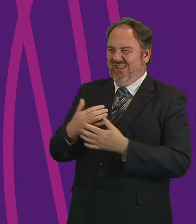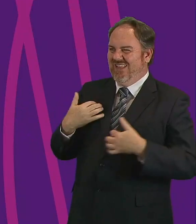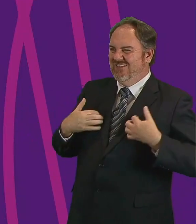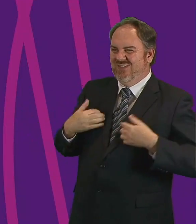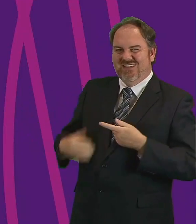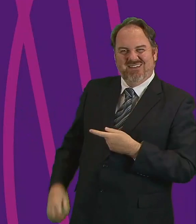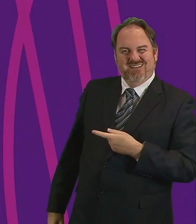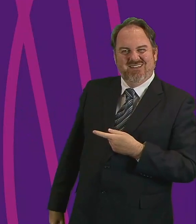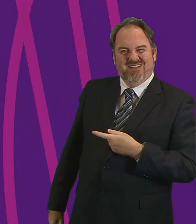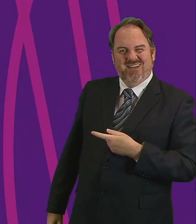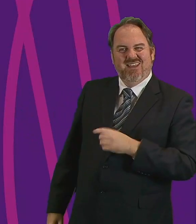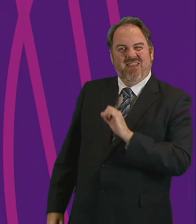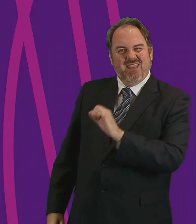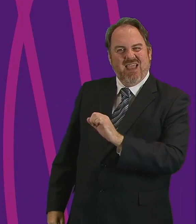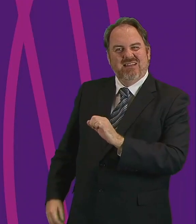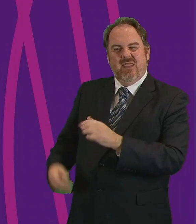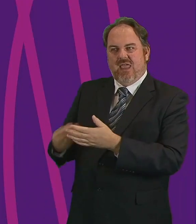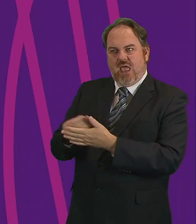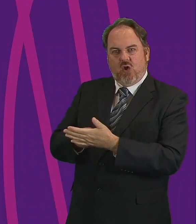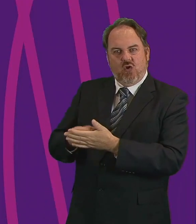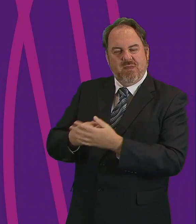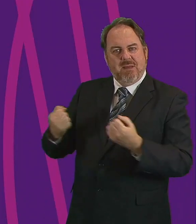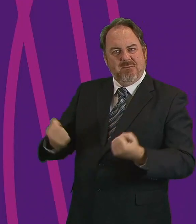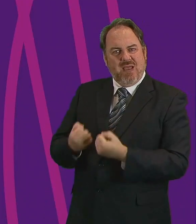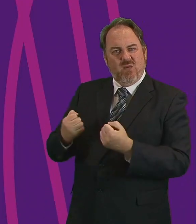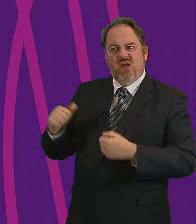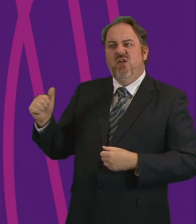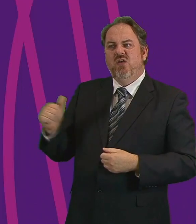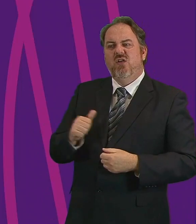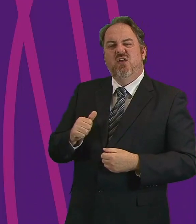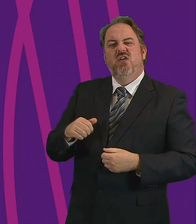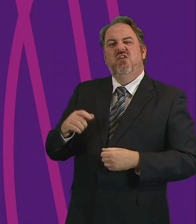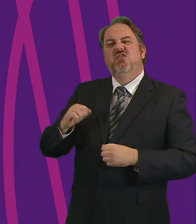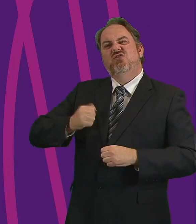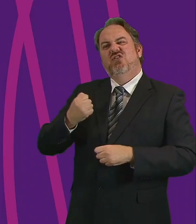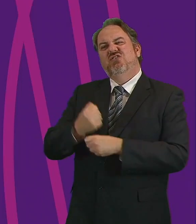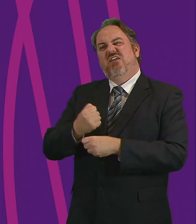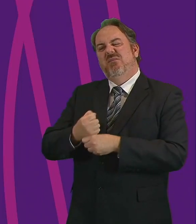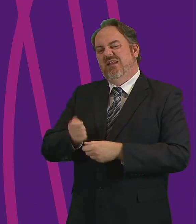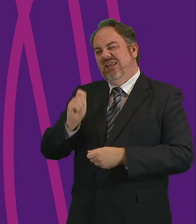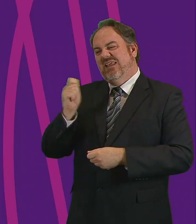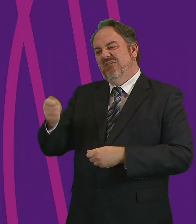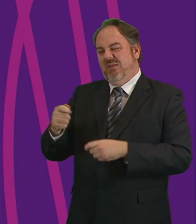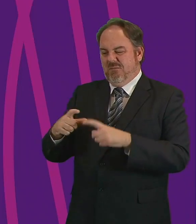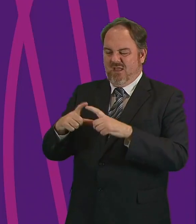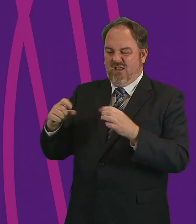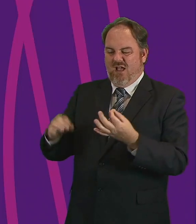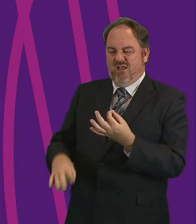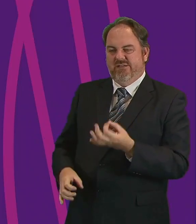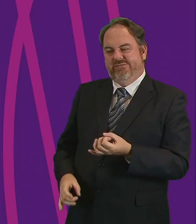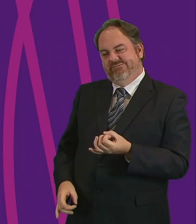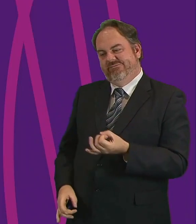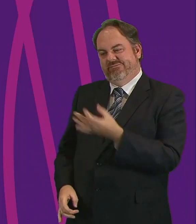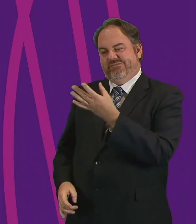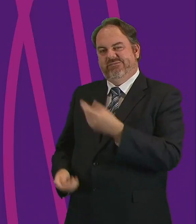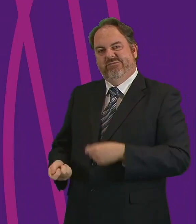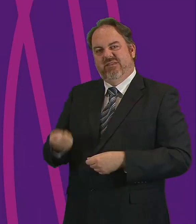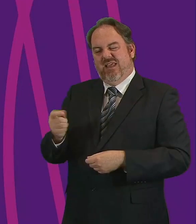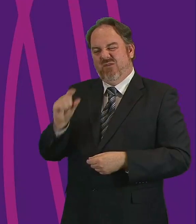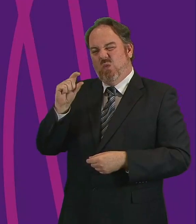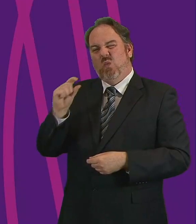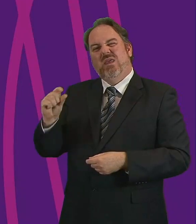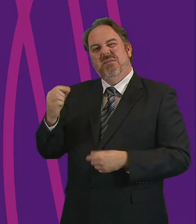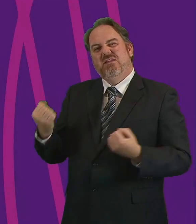kind of economic power that a Scottish Government ought to have. They can have a wee credit card, they can pay through the nose to use it, and they can have